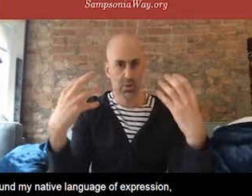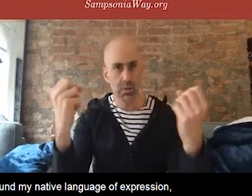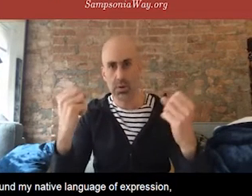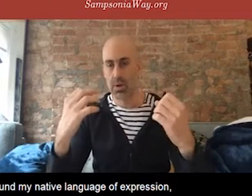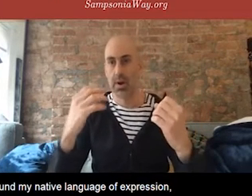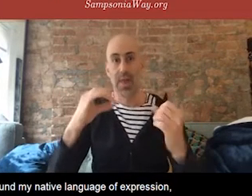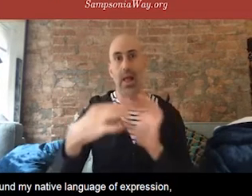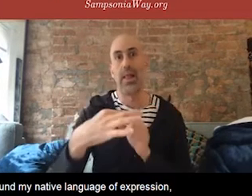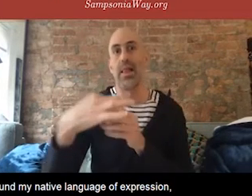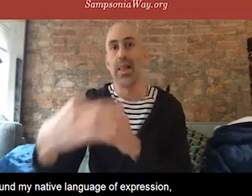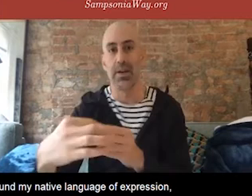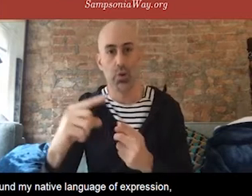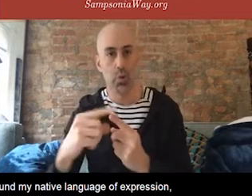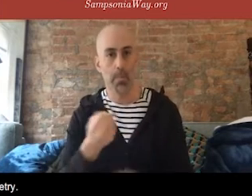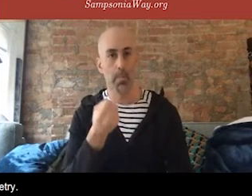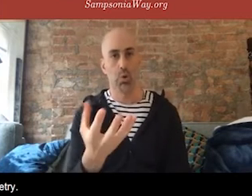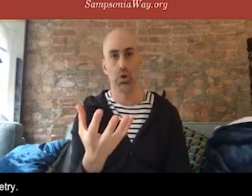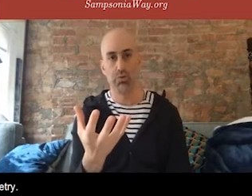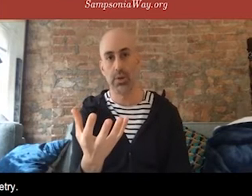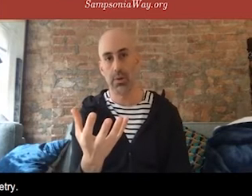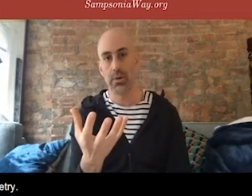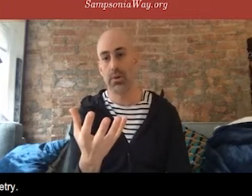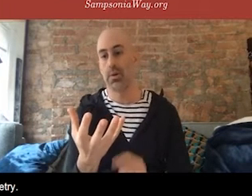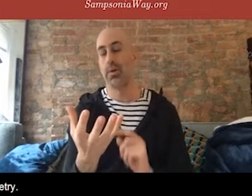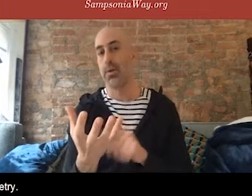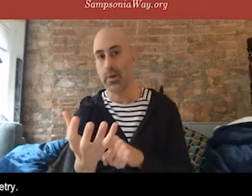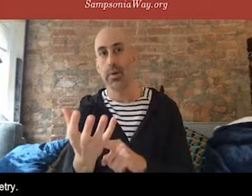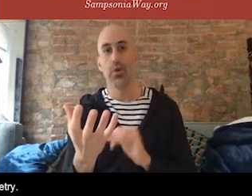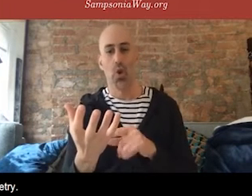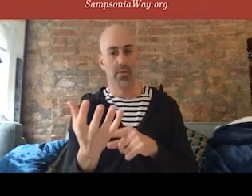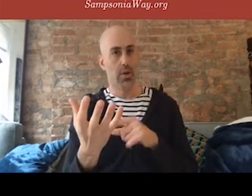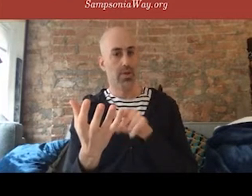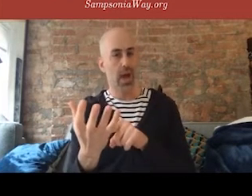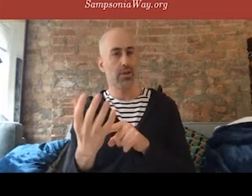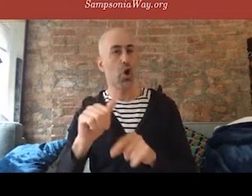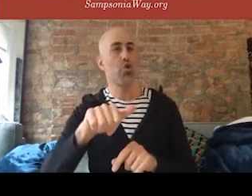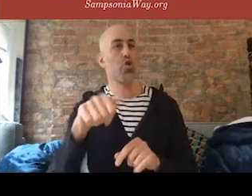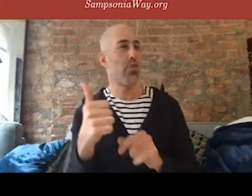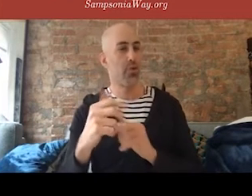found it, as I found my native language of expression, that led to poetry.